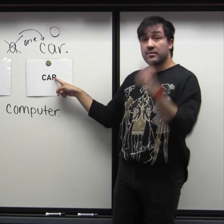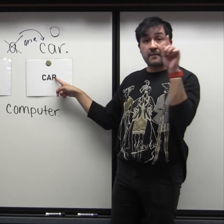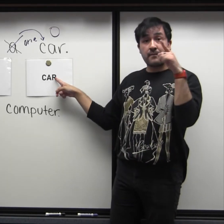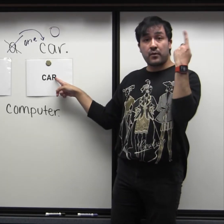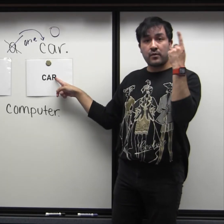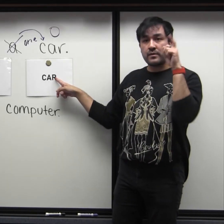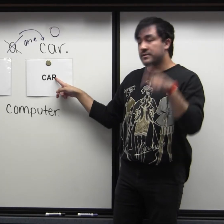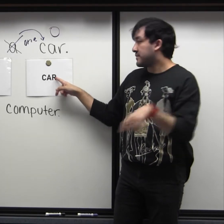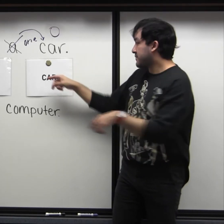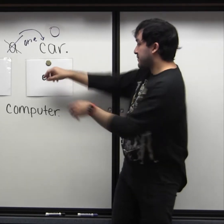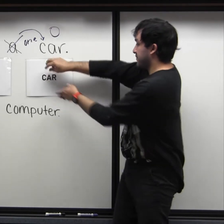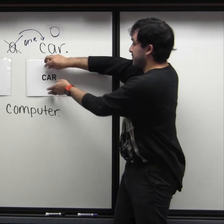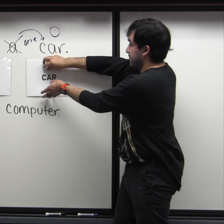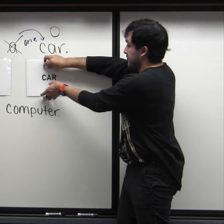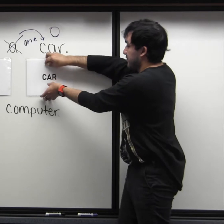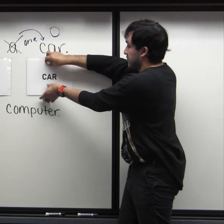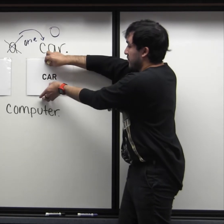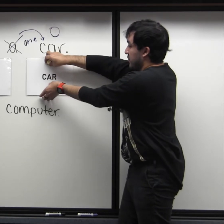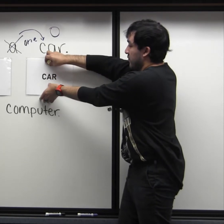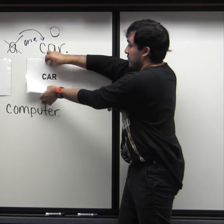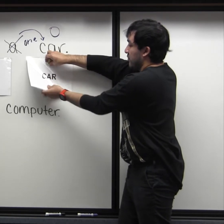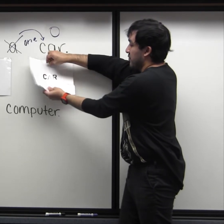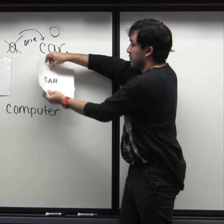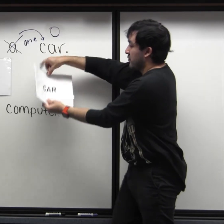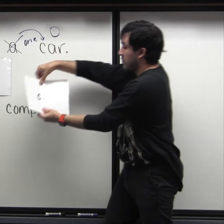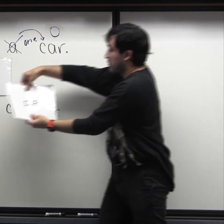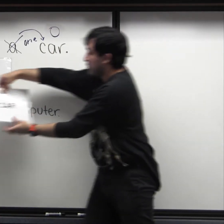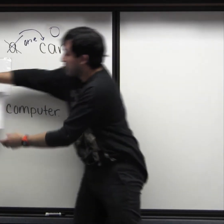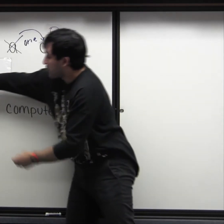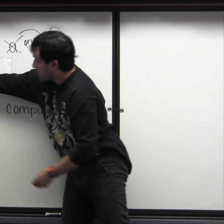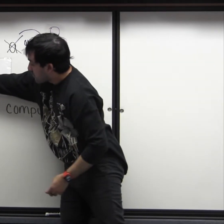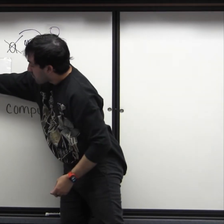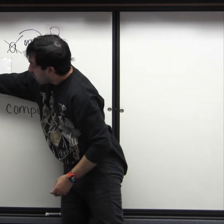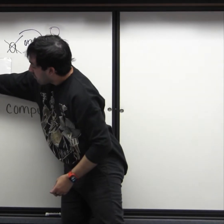the object? Car. So let's go ahead and just move that to the front.